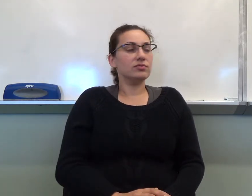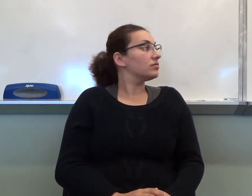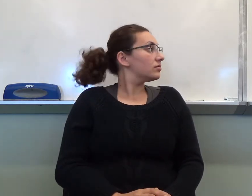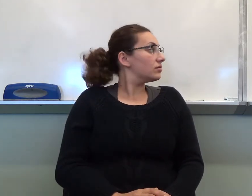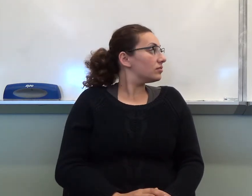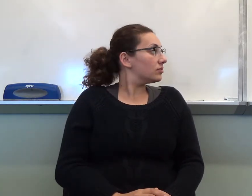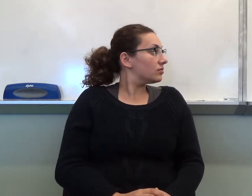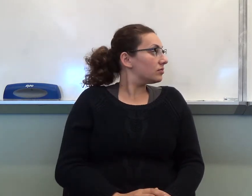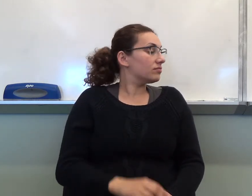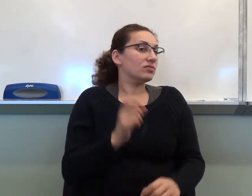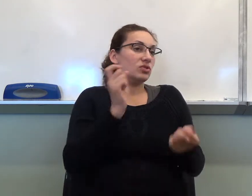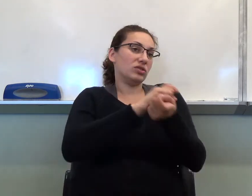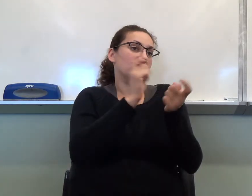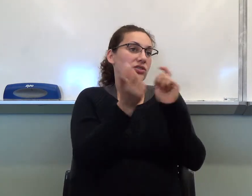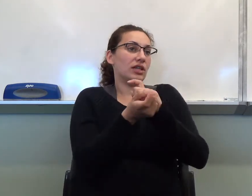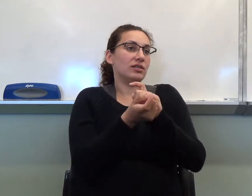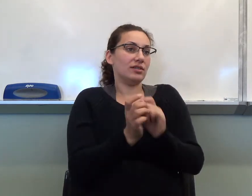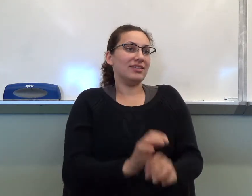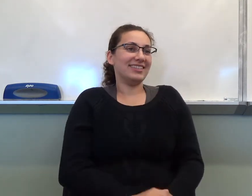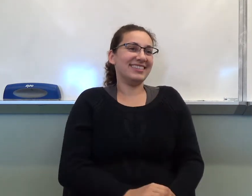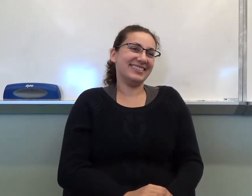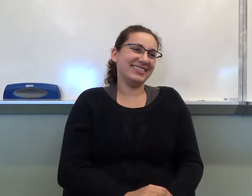just shift it to the right one.